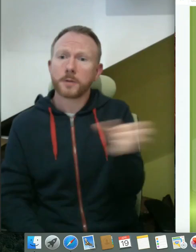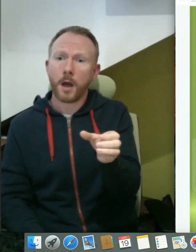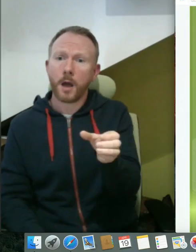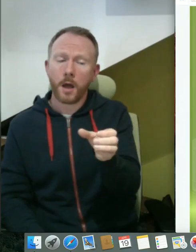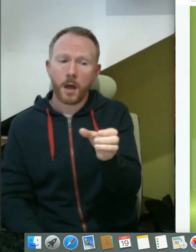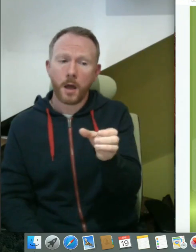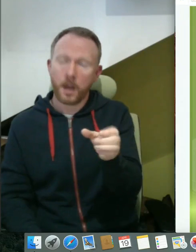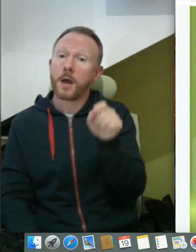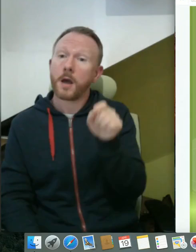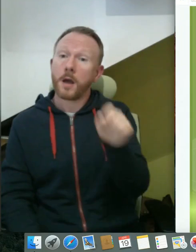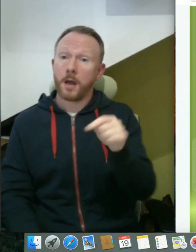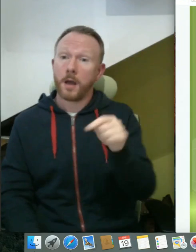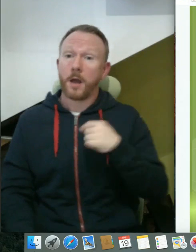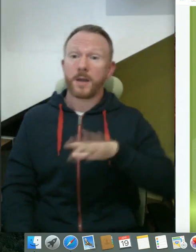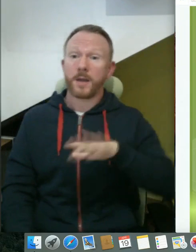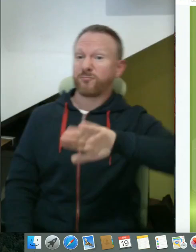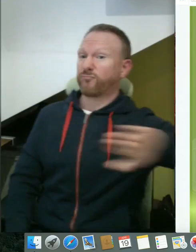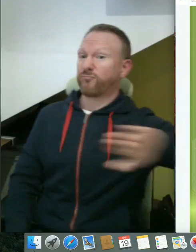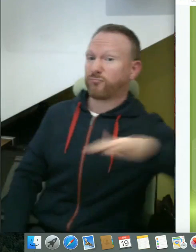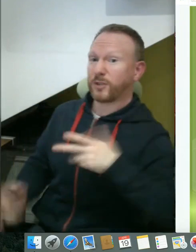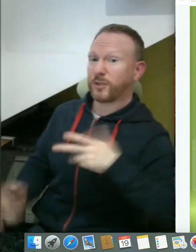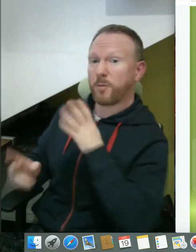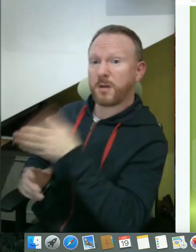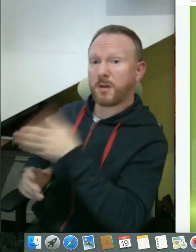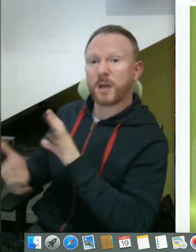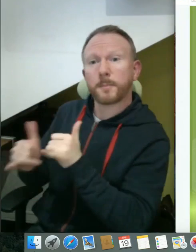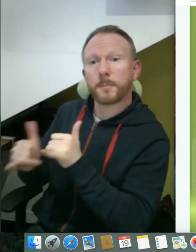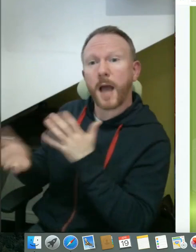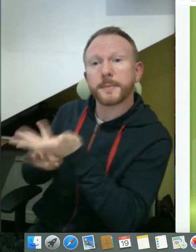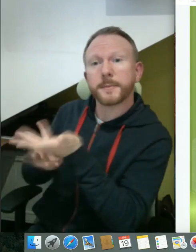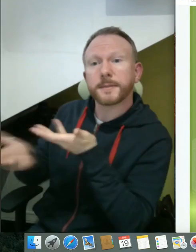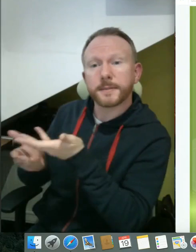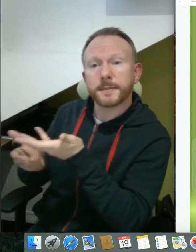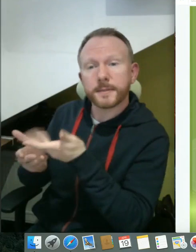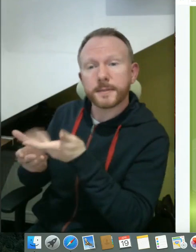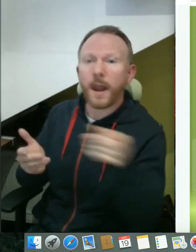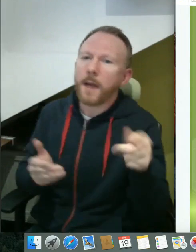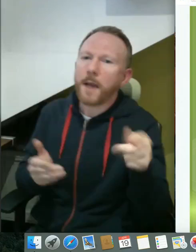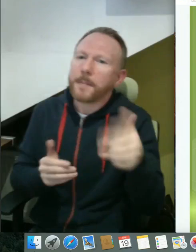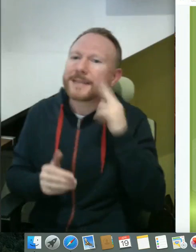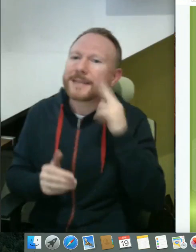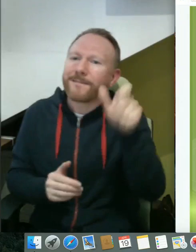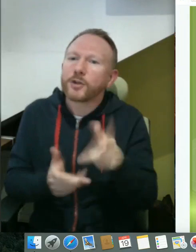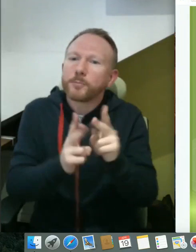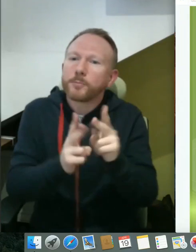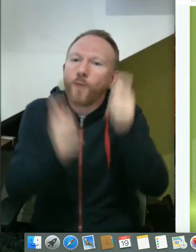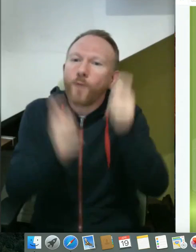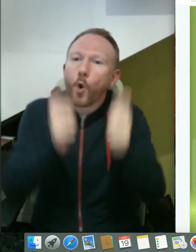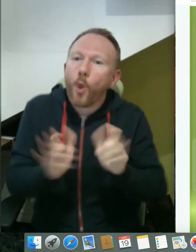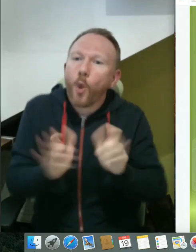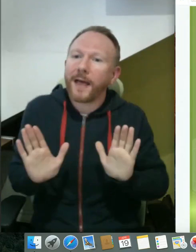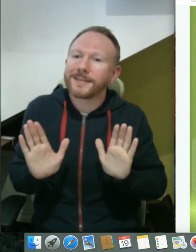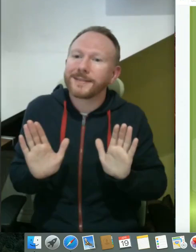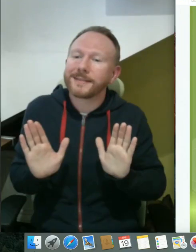deaf person. So not simply to work within the courtroom, for example. They need to be